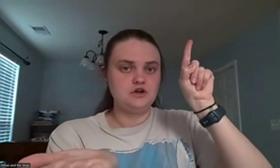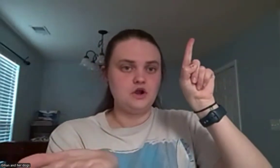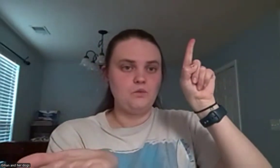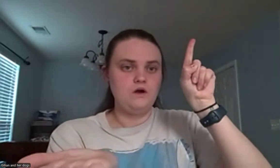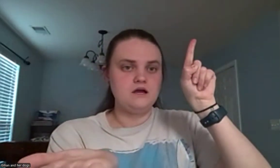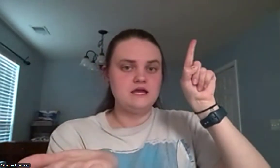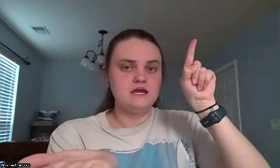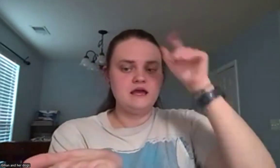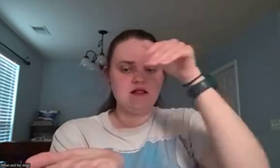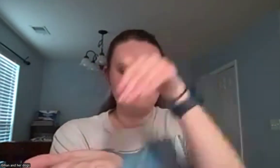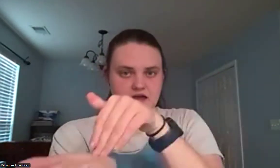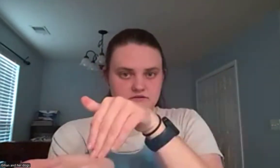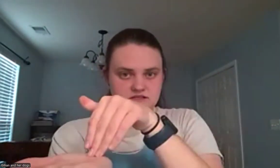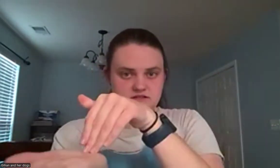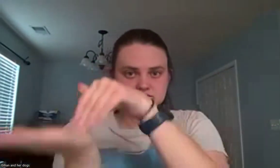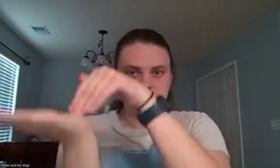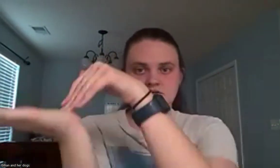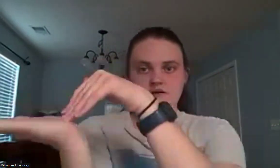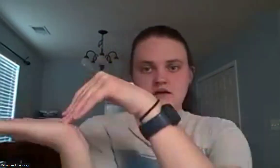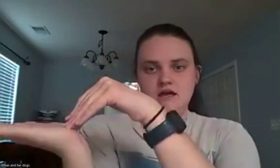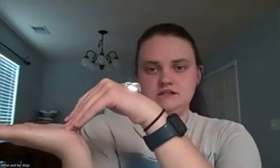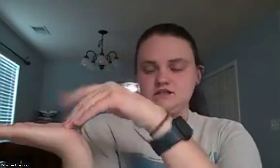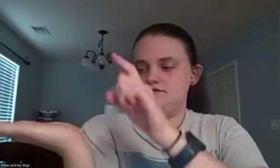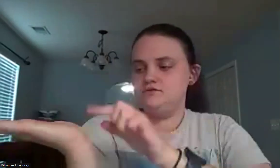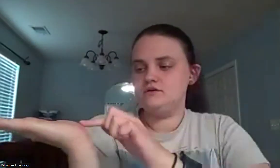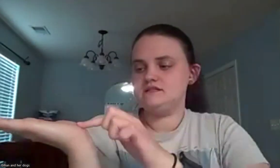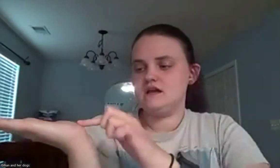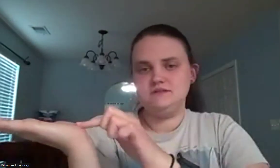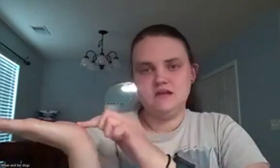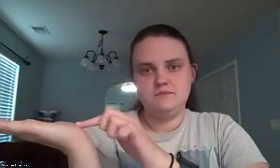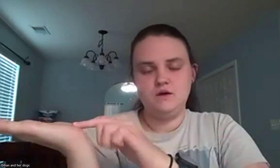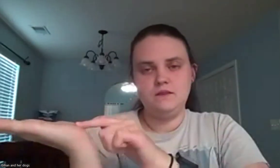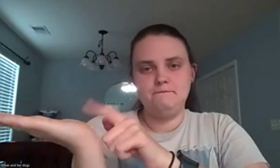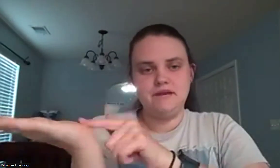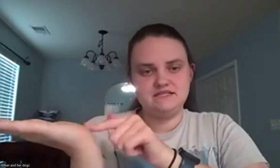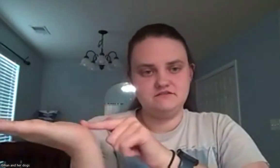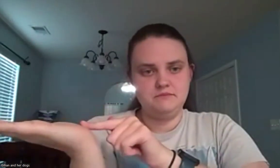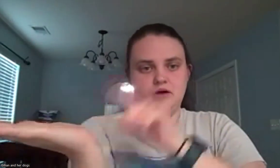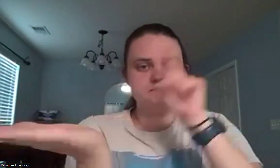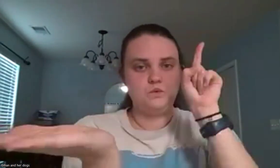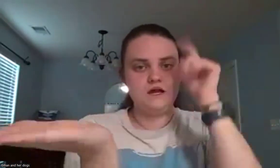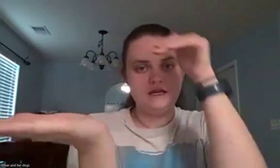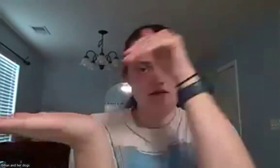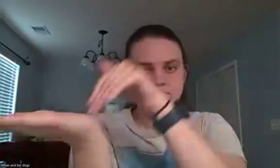to go 1,000. And so if you notice, I'm tapping on the base of my palm. So